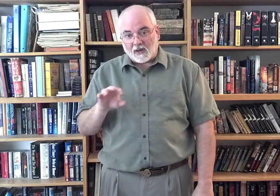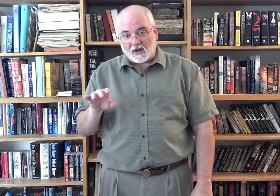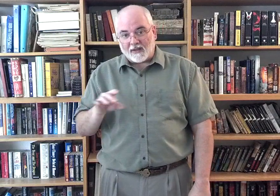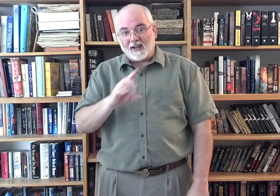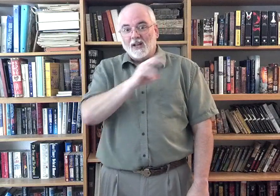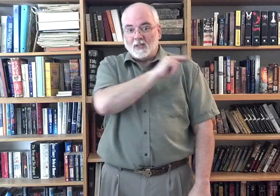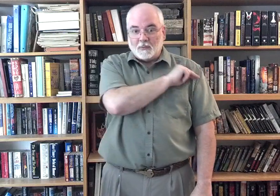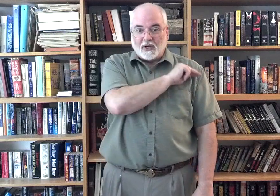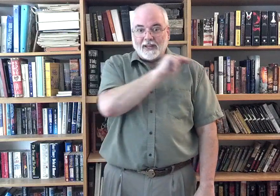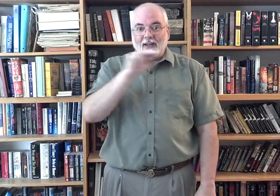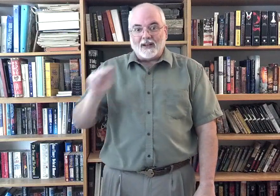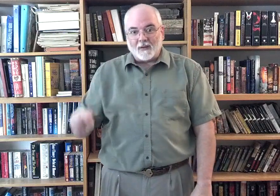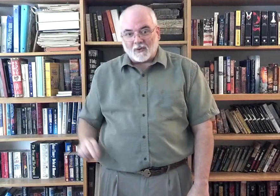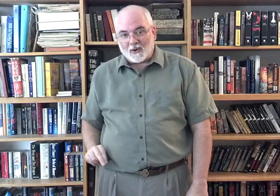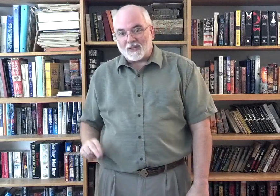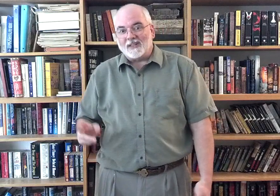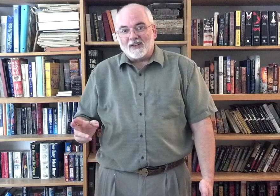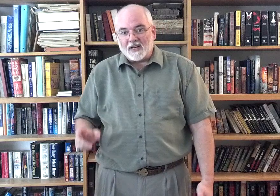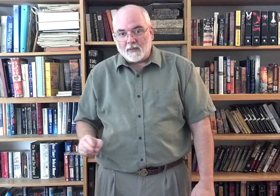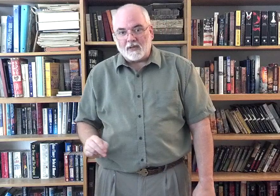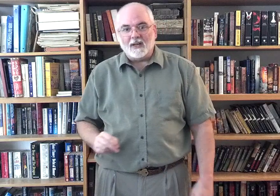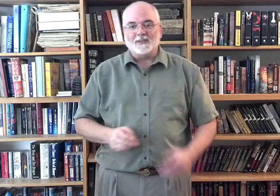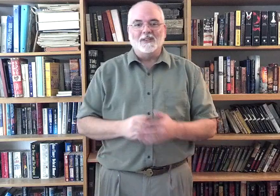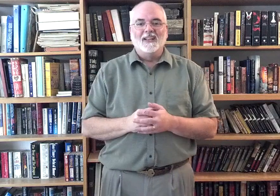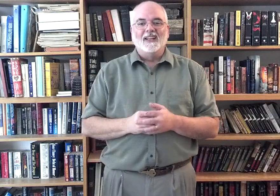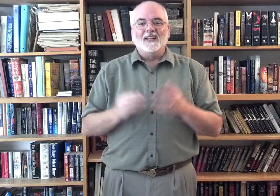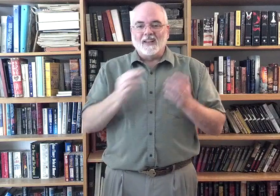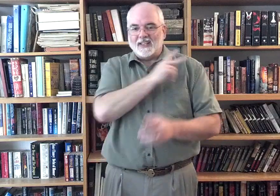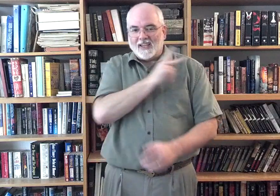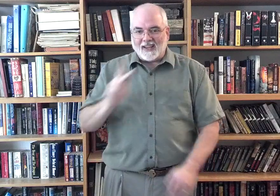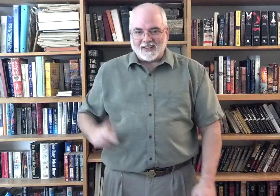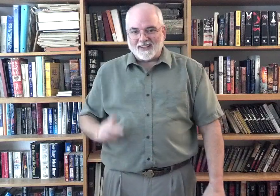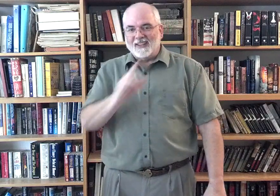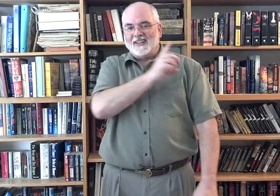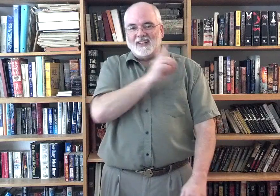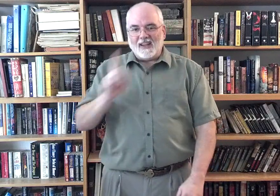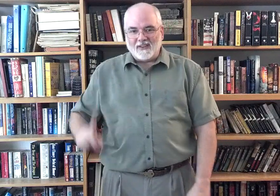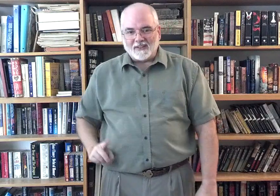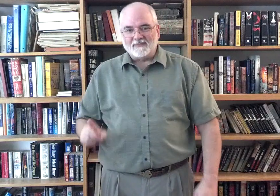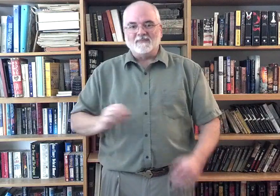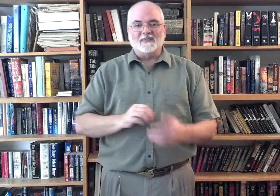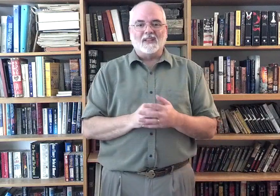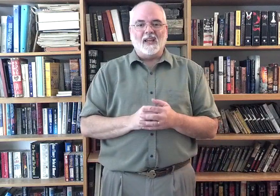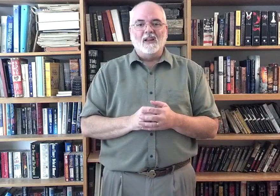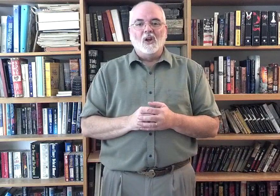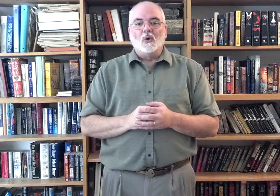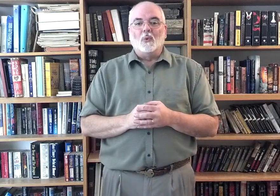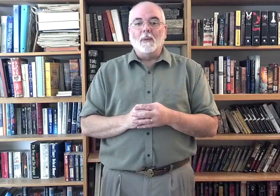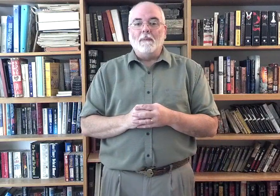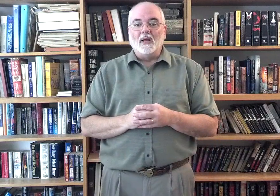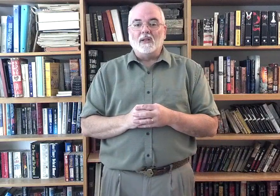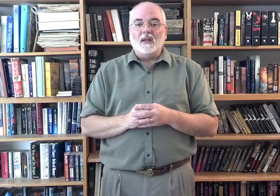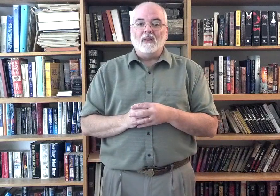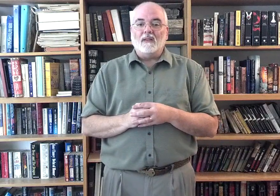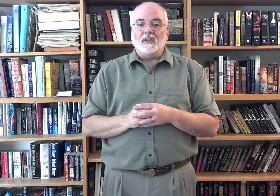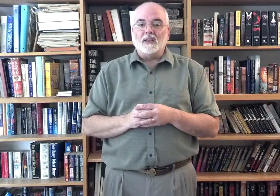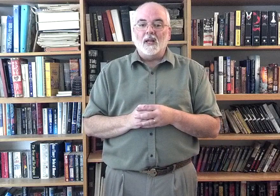all that. Just put an N and come across, and you've got Nebuchadnezzar. It's a king, David. Okay? Rebuilding the temple